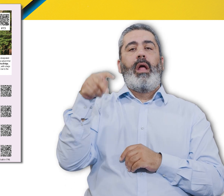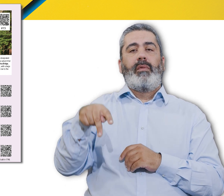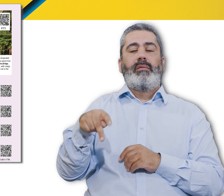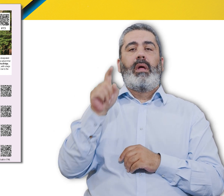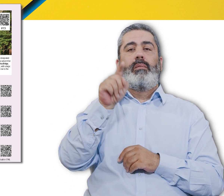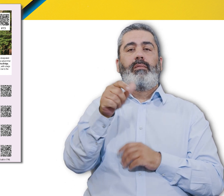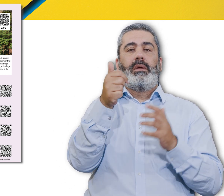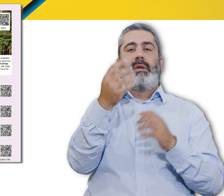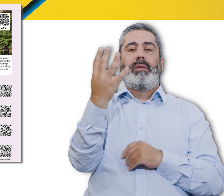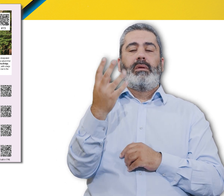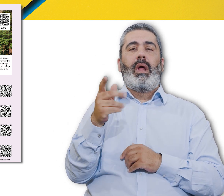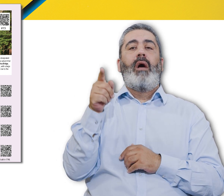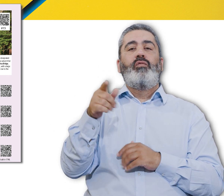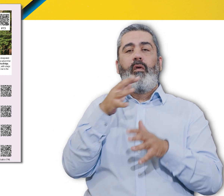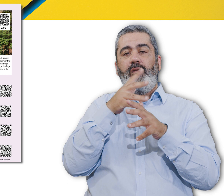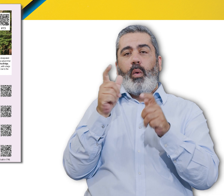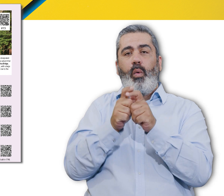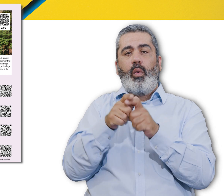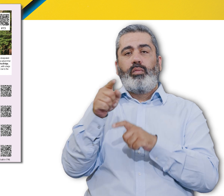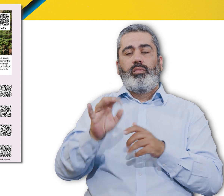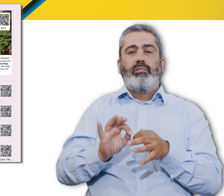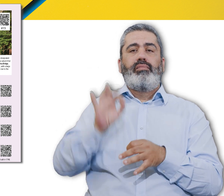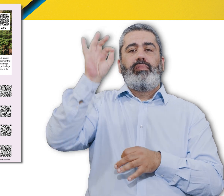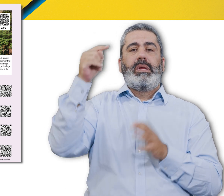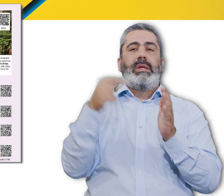number 64. It is of Vlakohoi, alt.